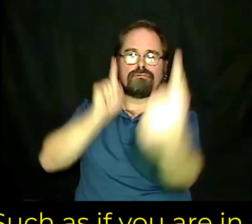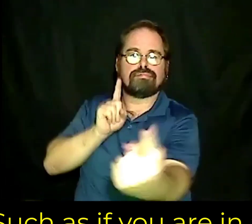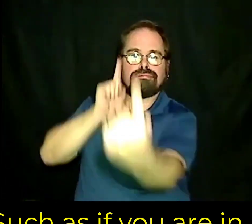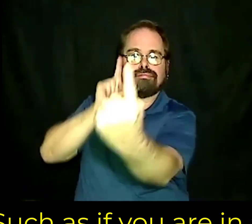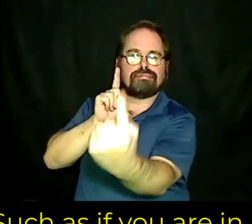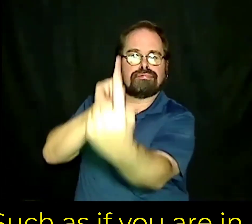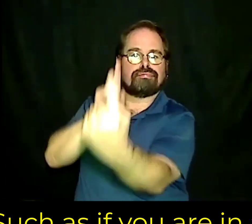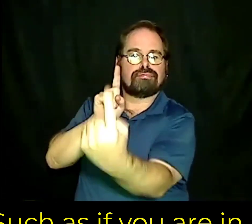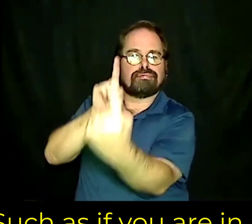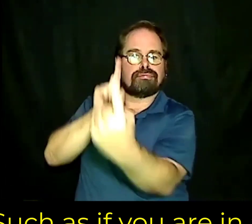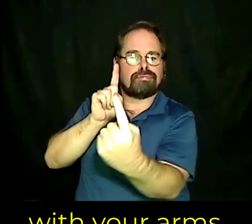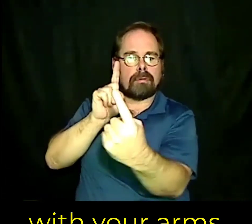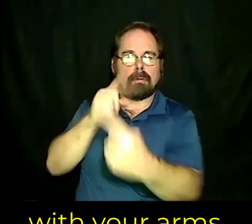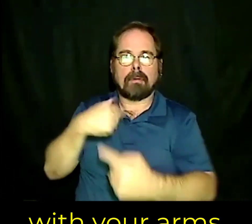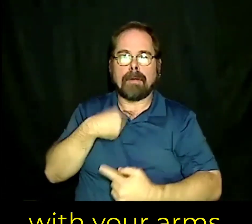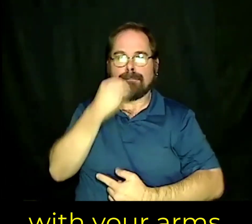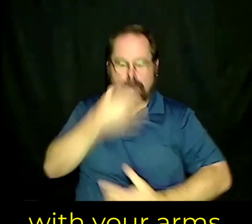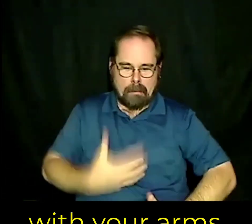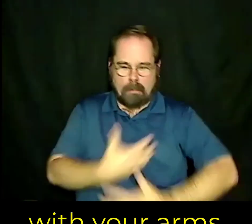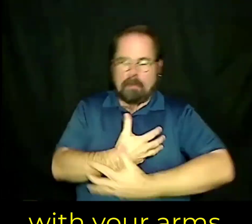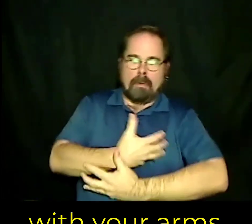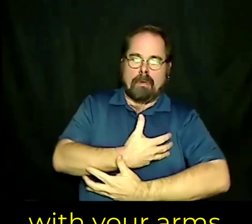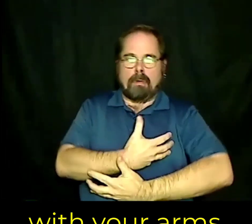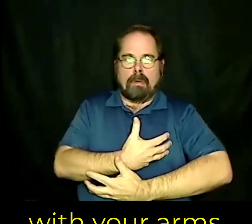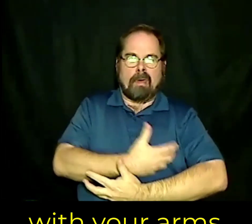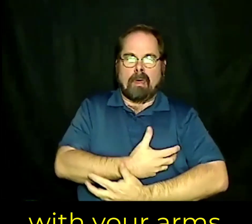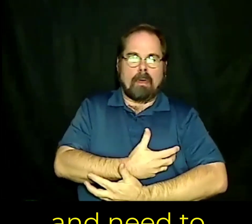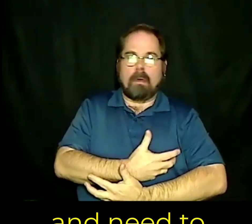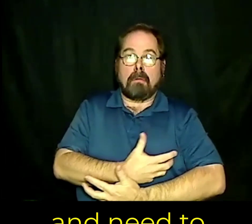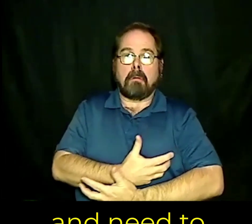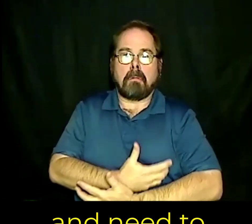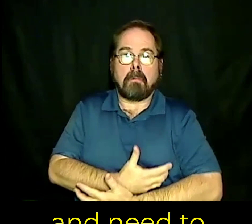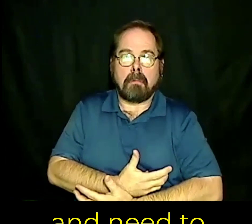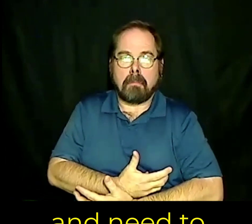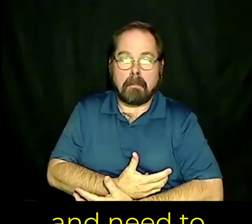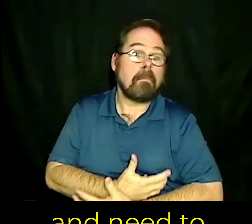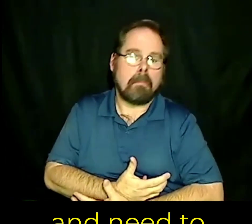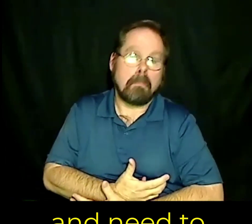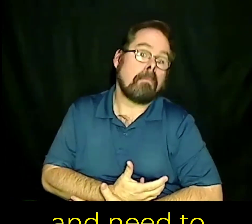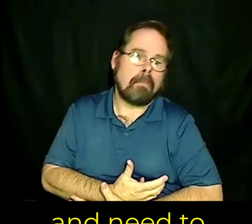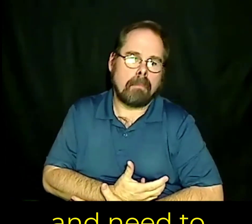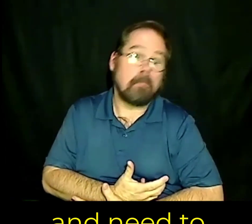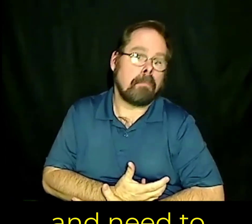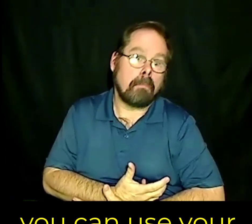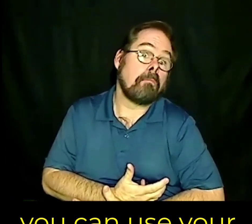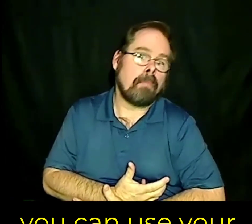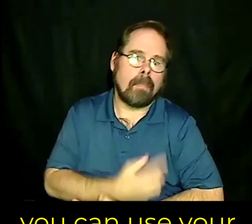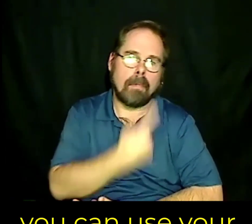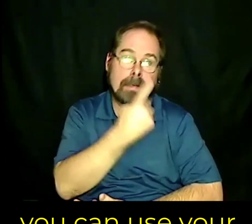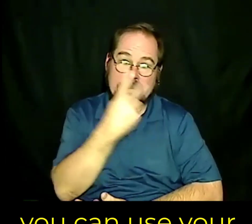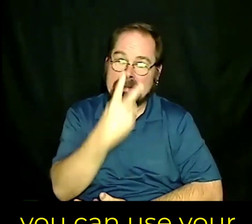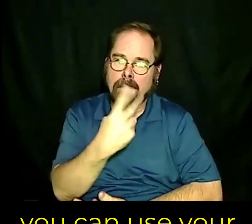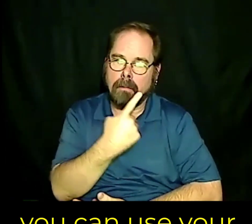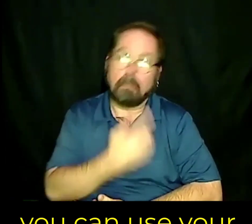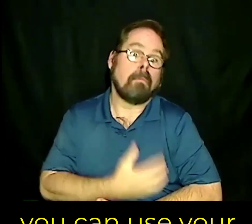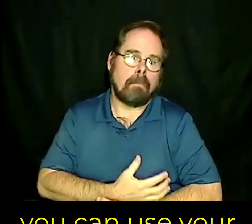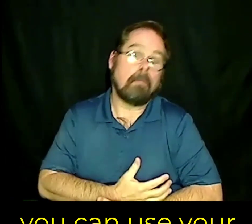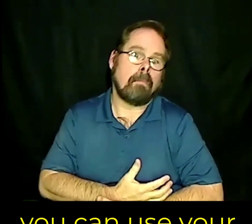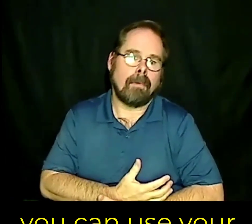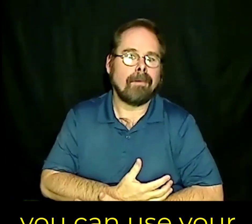store with your arms full of food and you need to get around someone. You can use your eyes